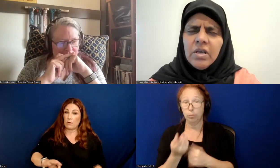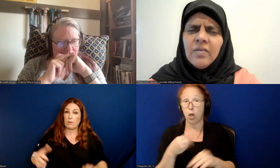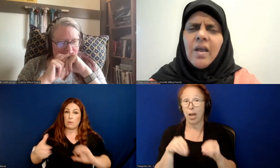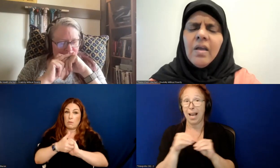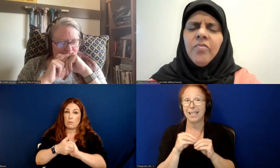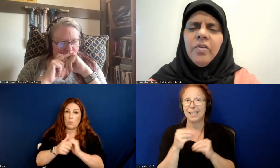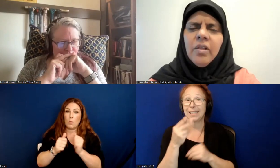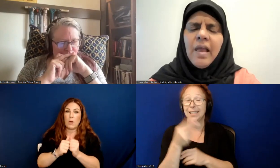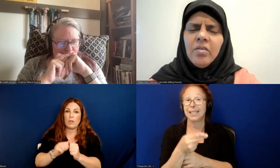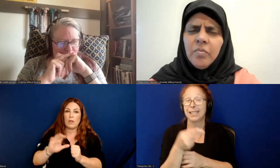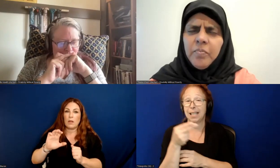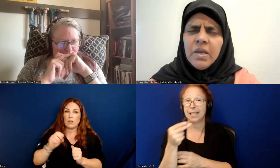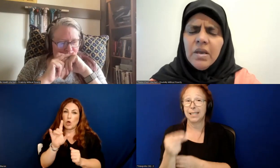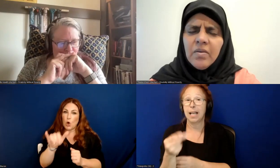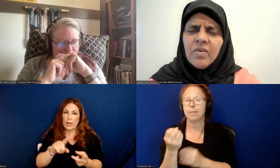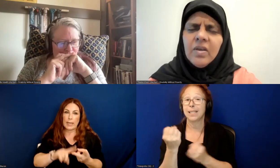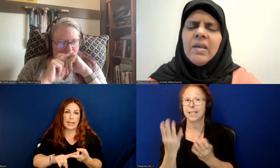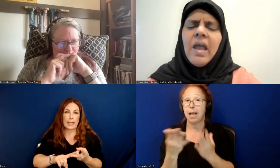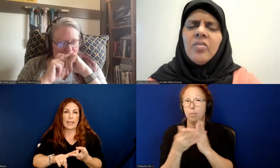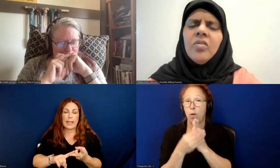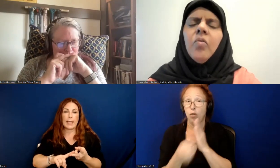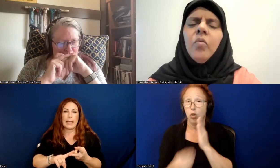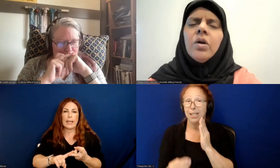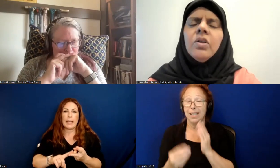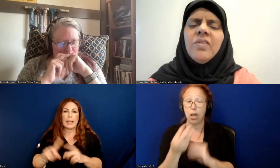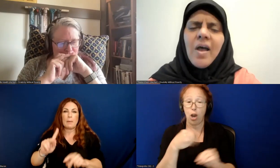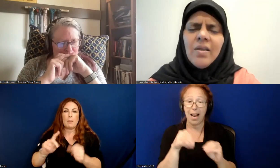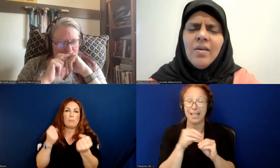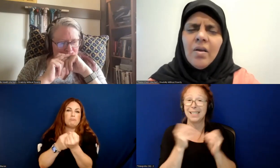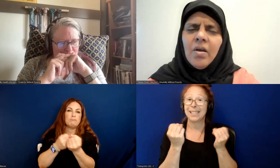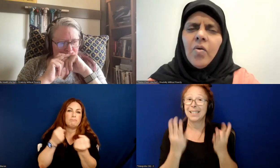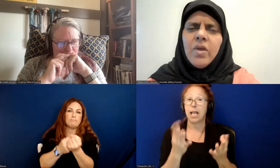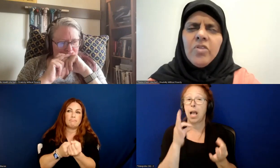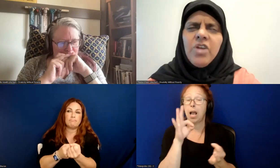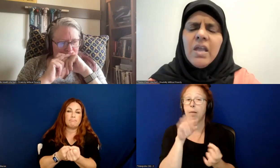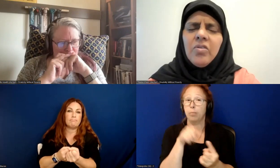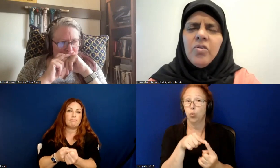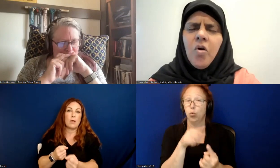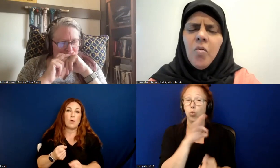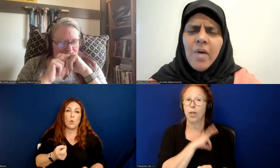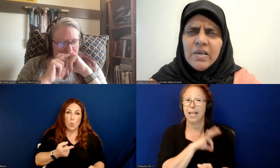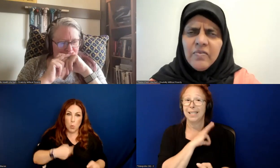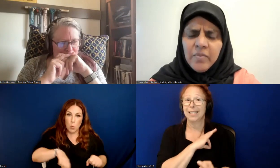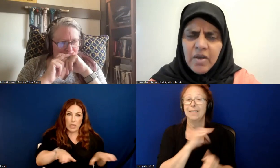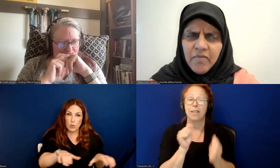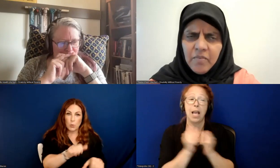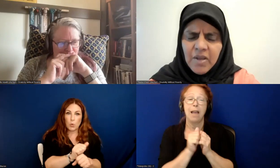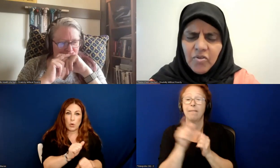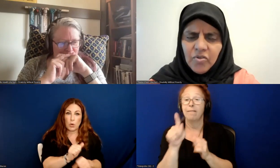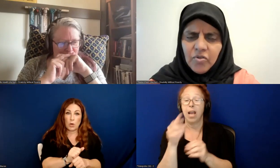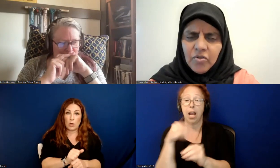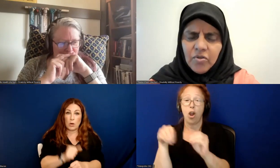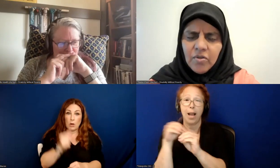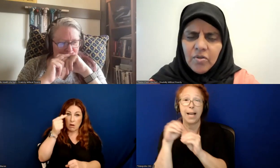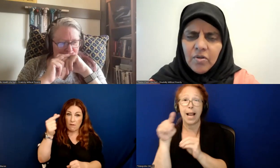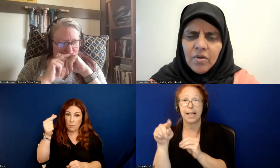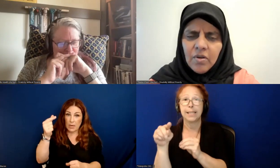partner with charities and philanthropy to get the work done. We take no money from government.